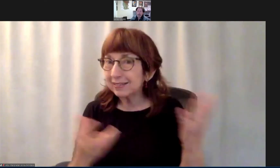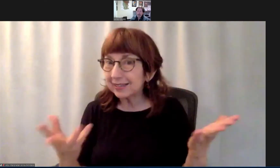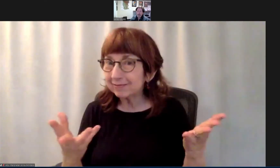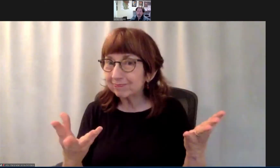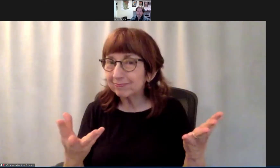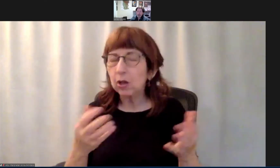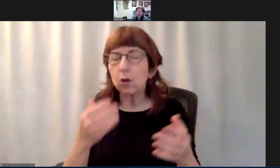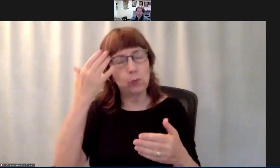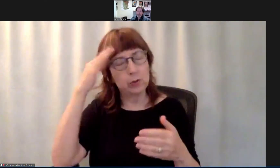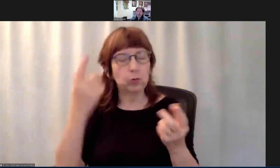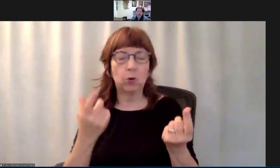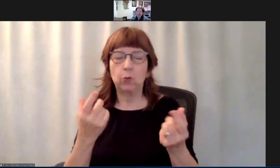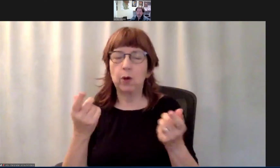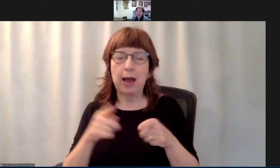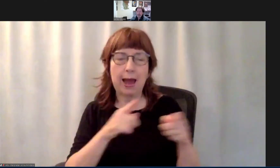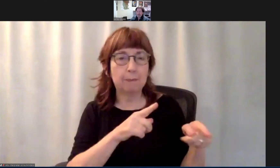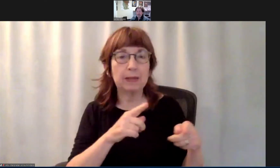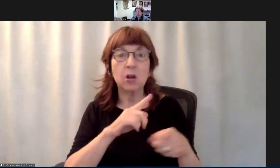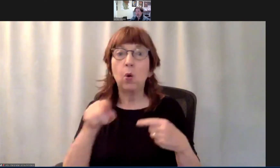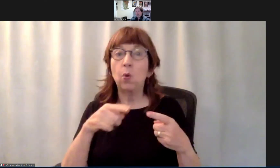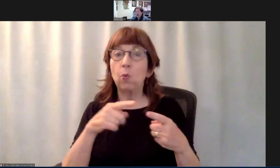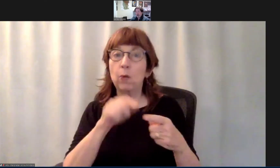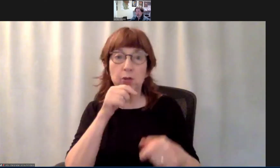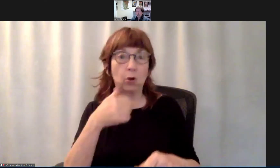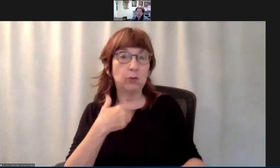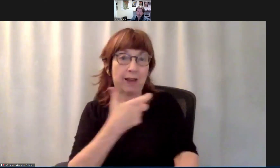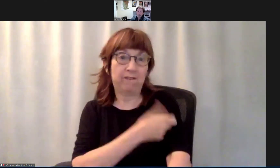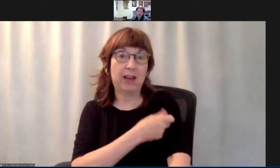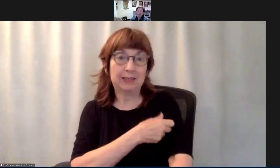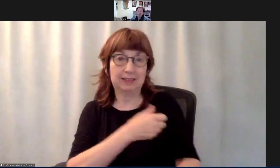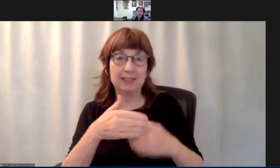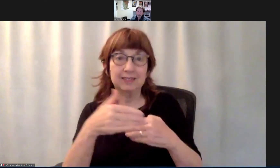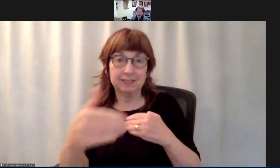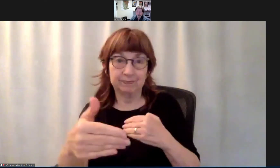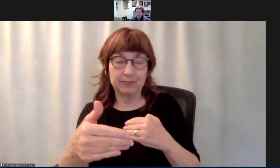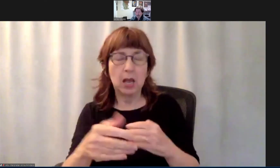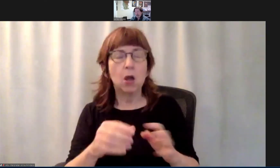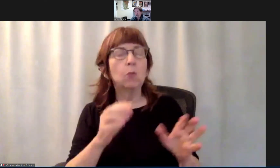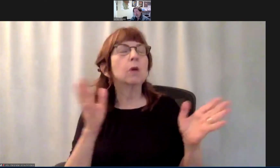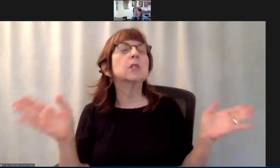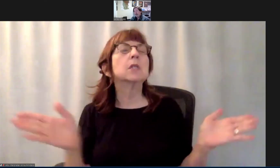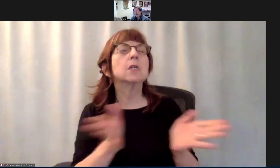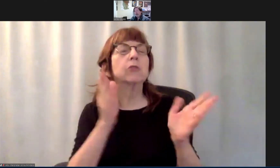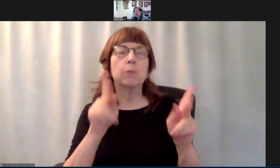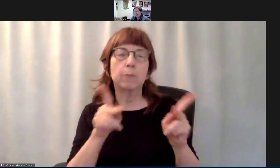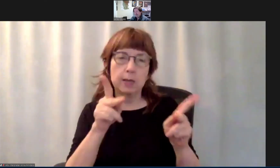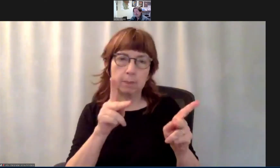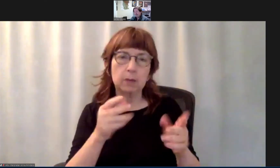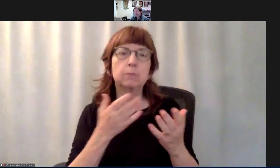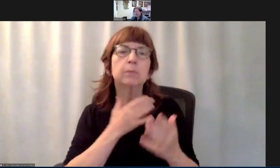happen when we don't have vaccines ahead of us. That's why we're encouraging people to get vaccinated,